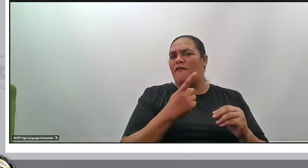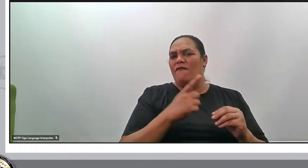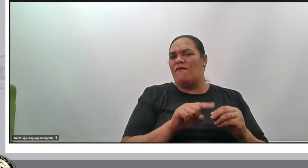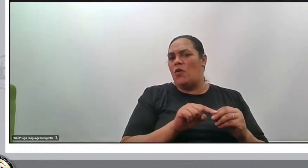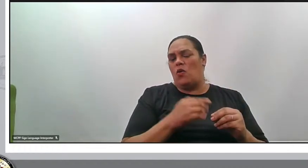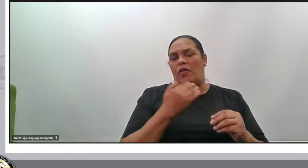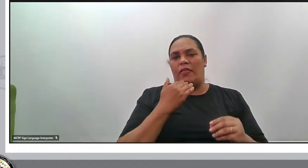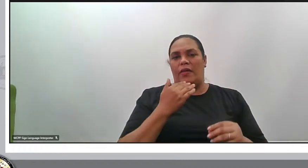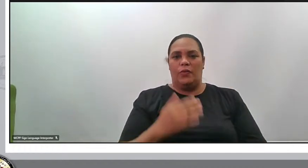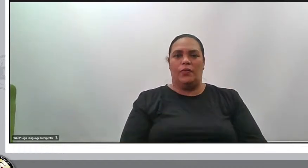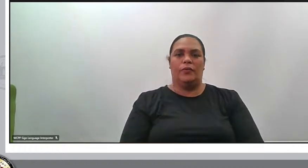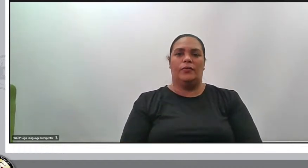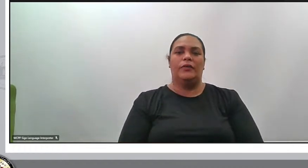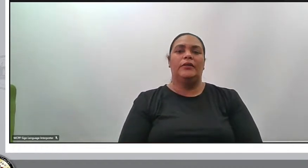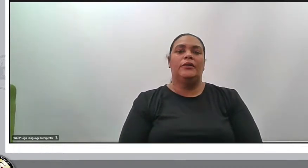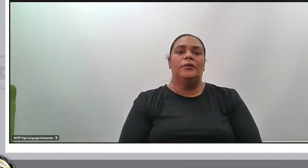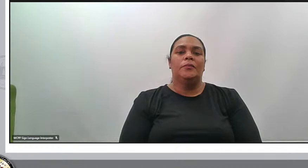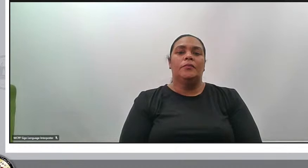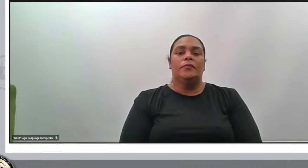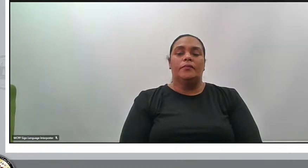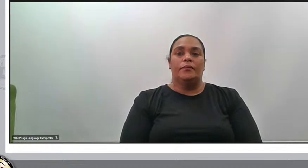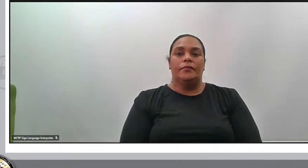Thanks.